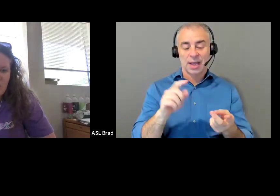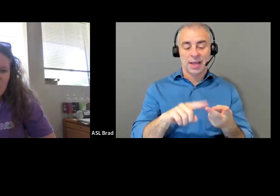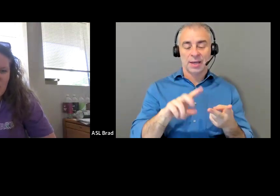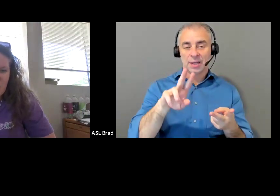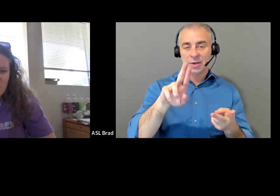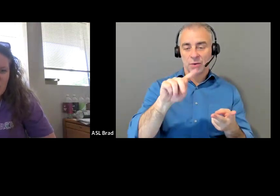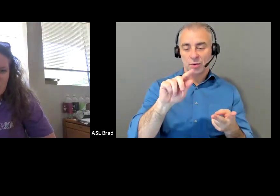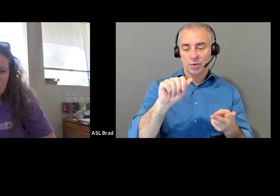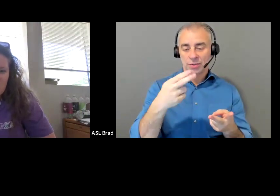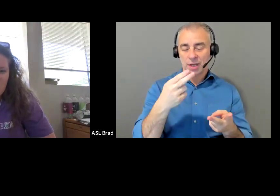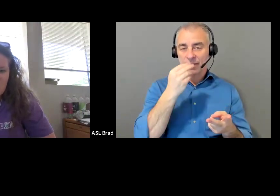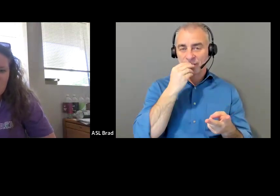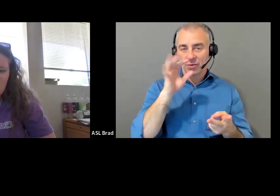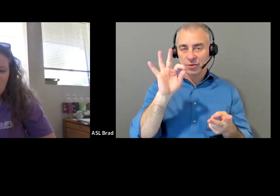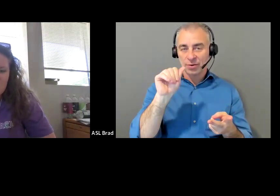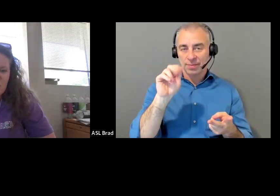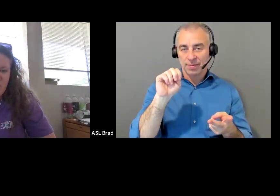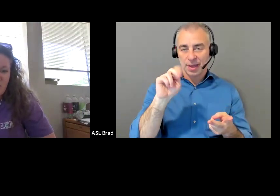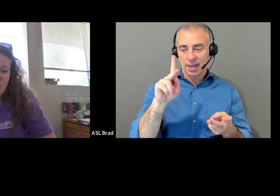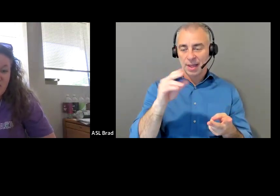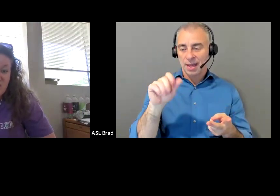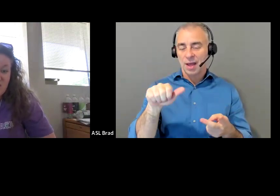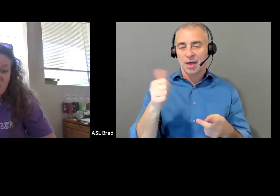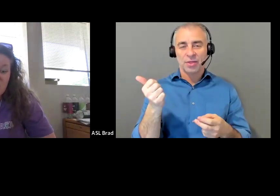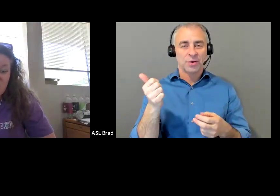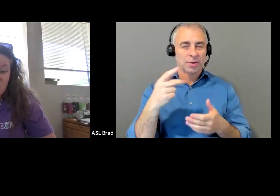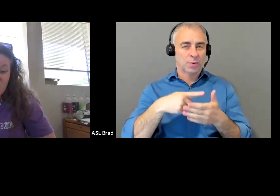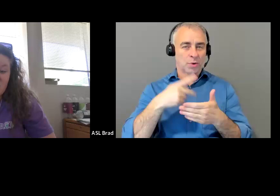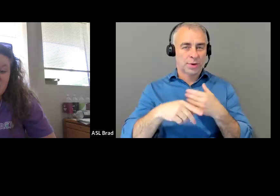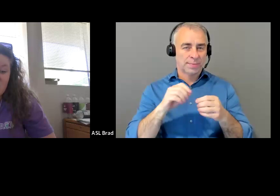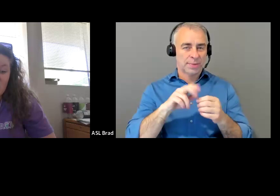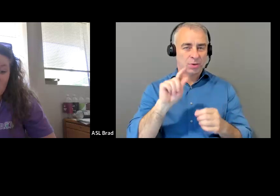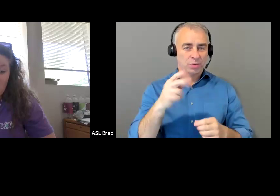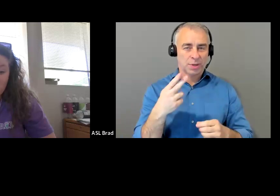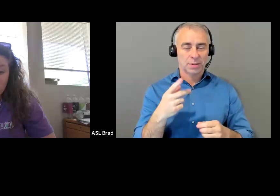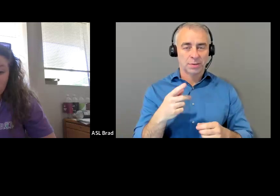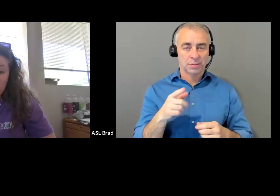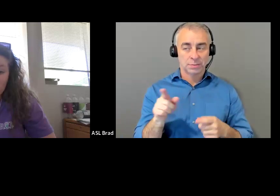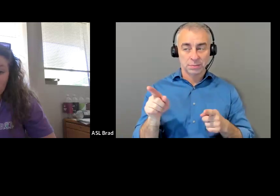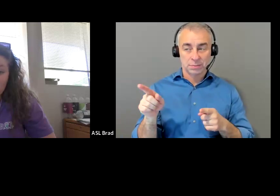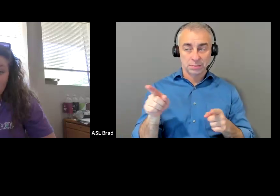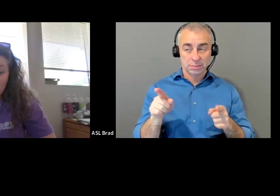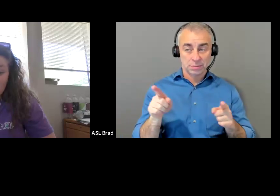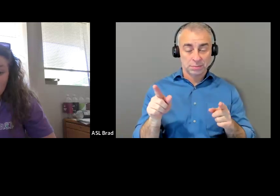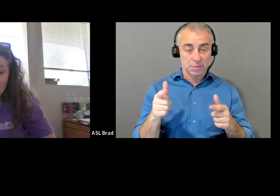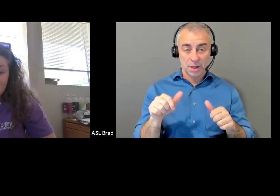some other programs here in Utah. I'm not sure about other places. Anybody else know?